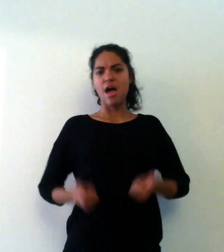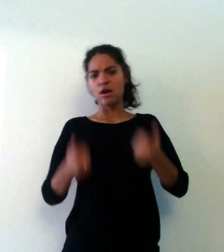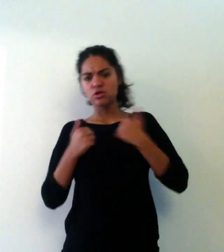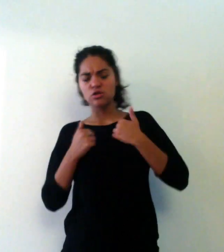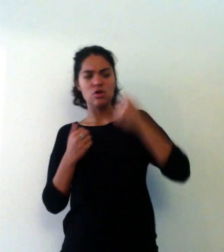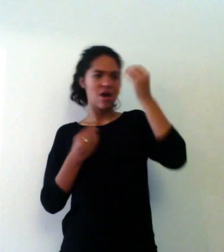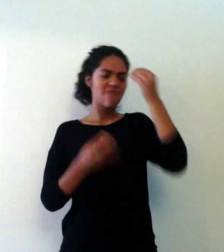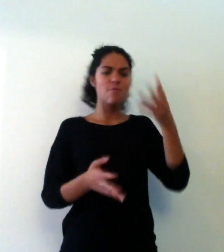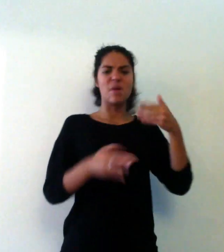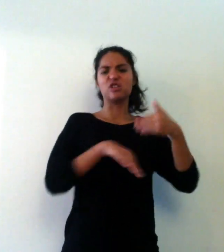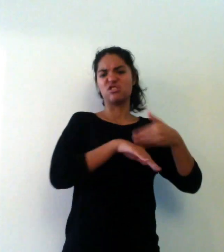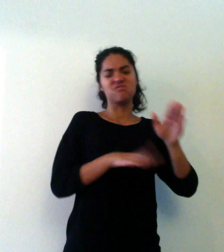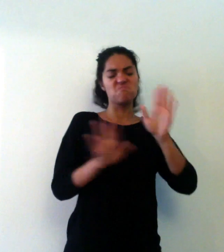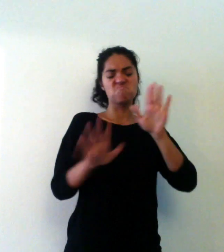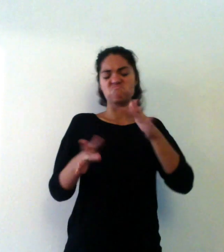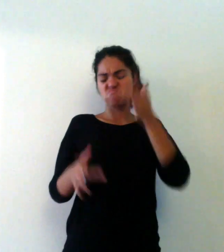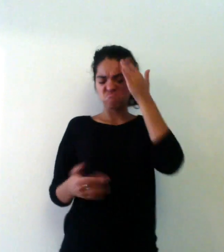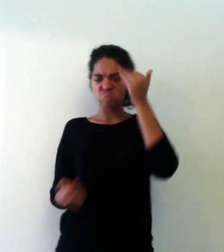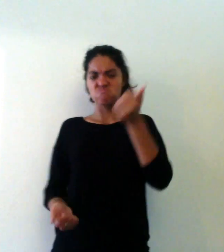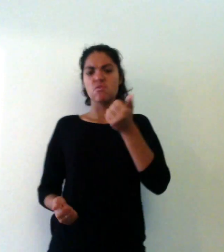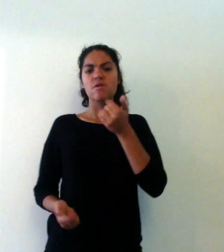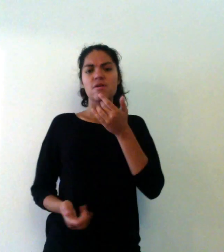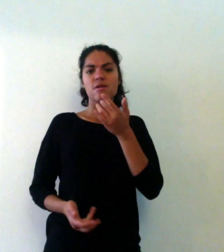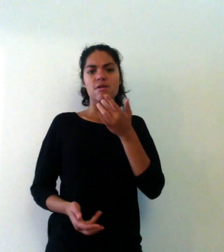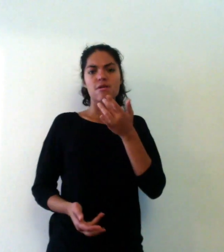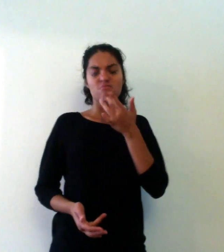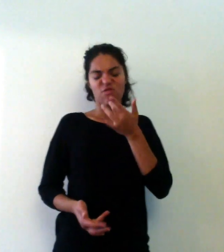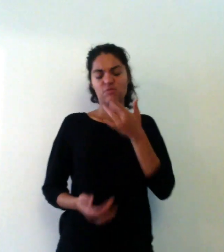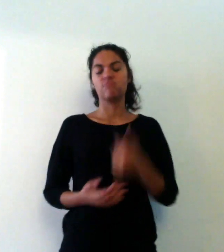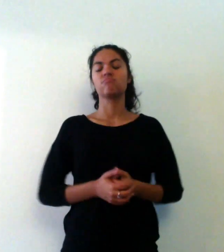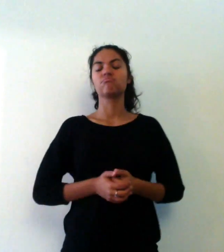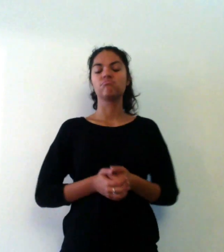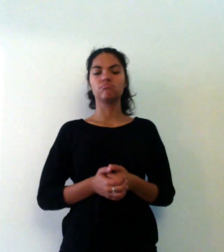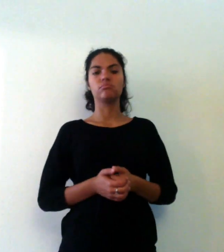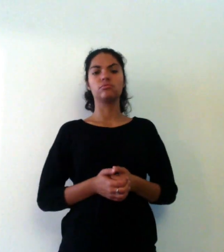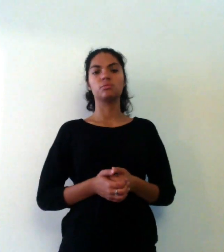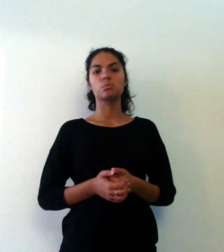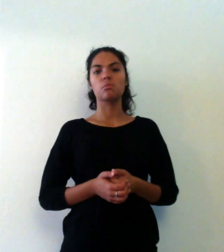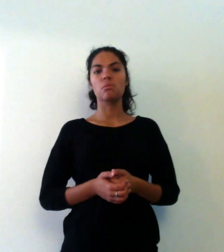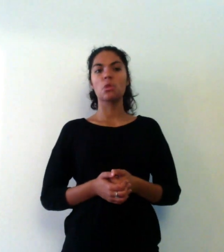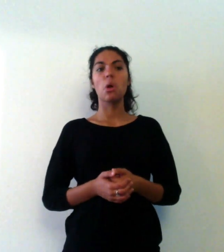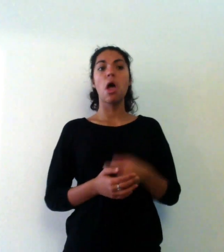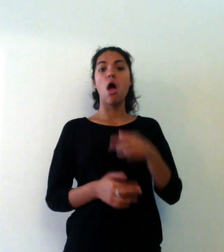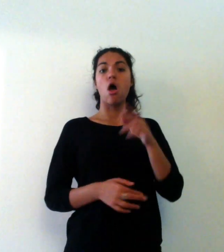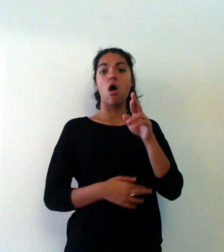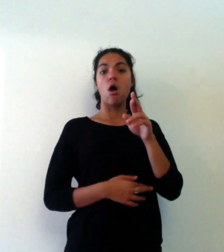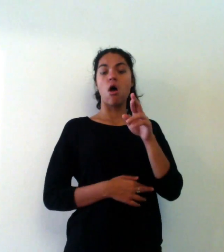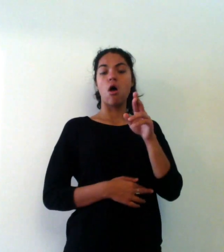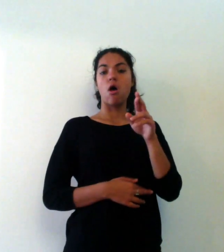radio ministry and a production of Ravi Zacharias International Ministries, Atlanta, Georgia.